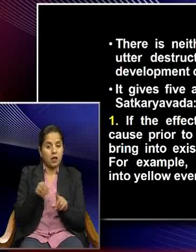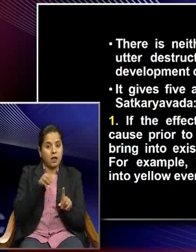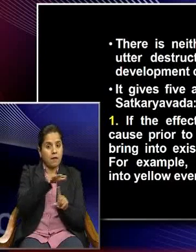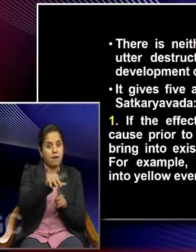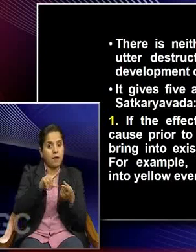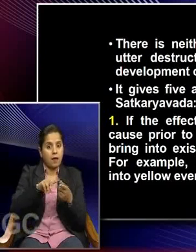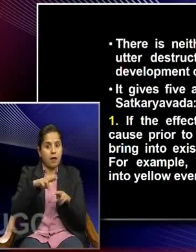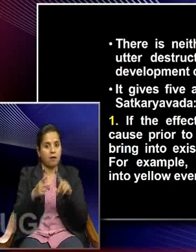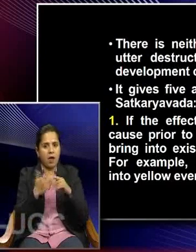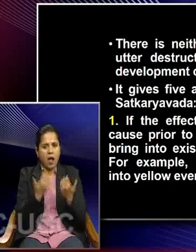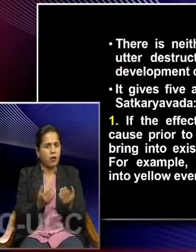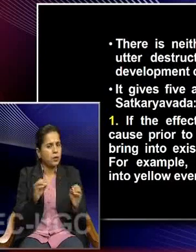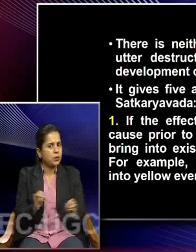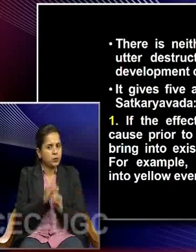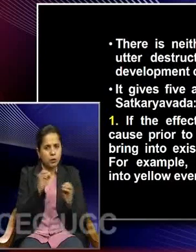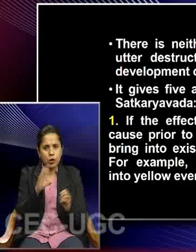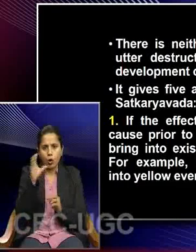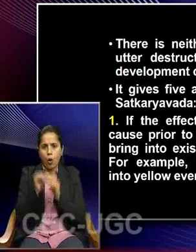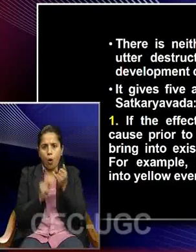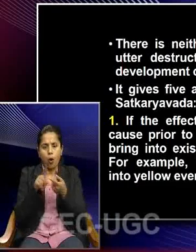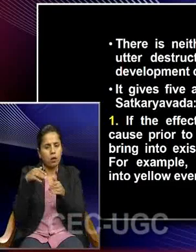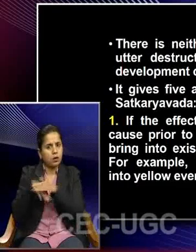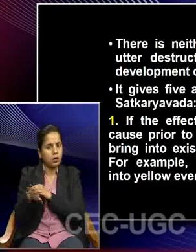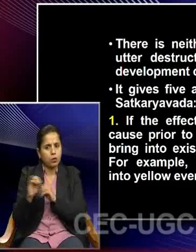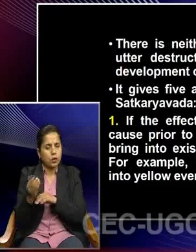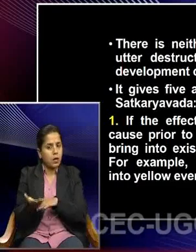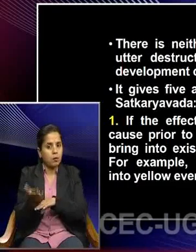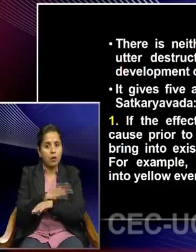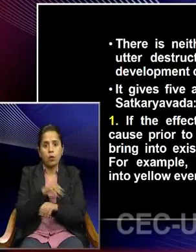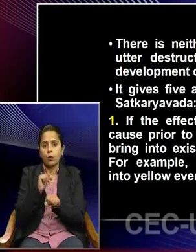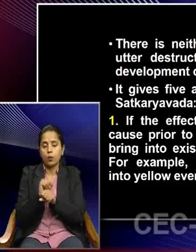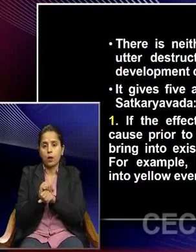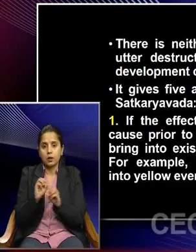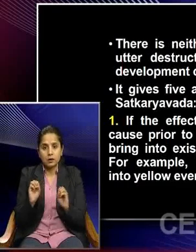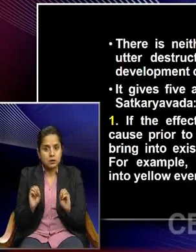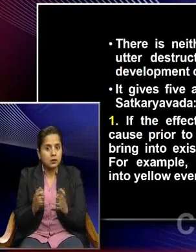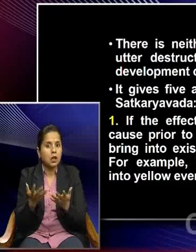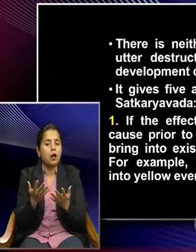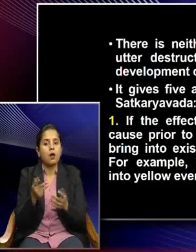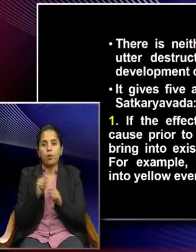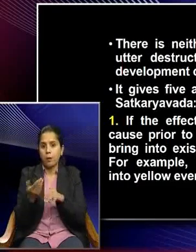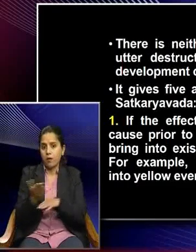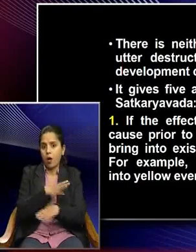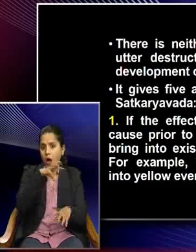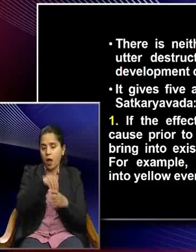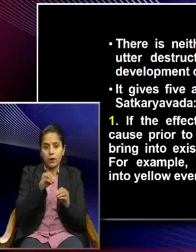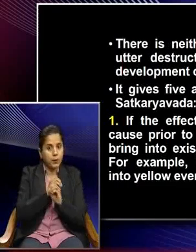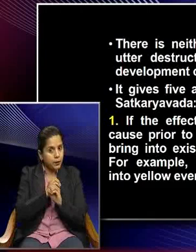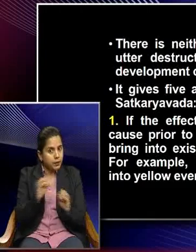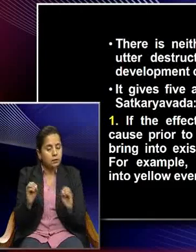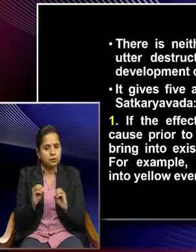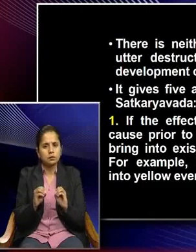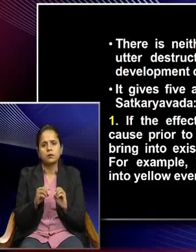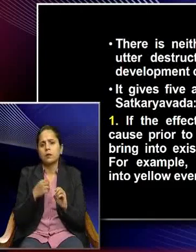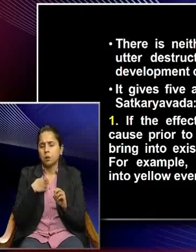not existing in the cause prior to its origination or its operation, then